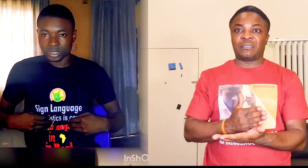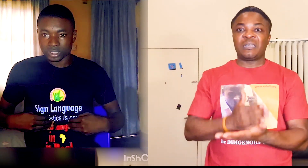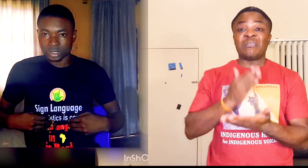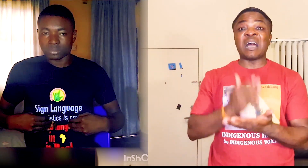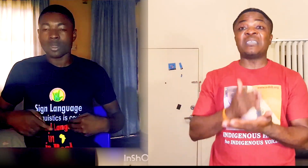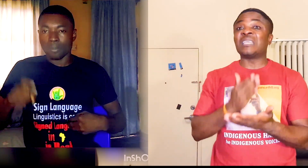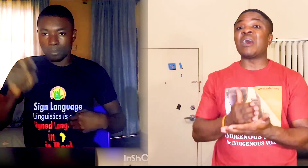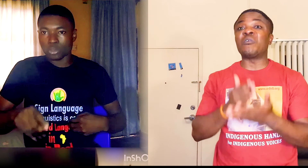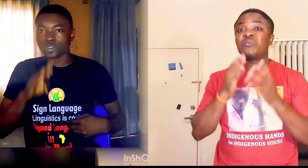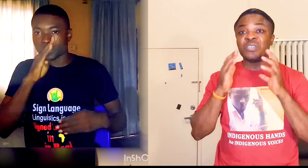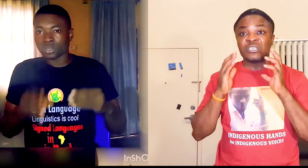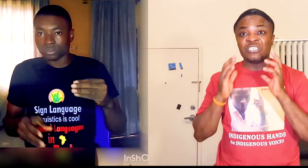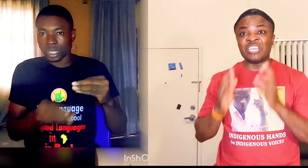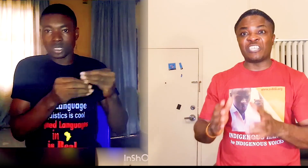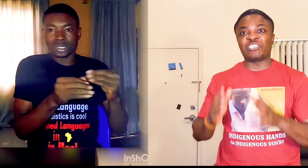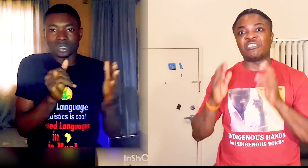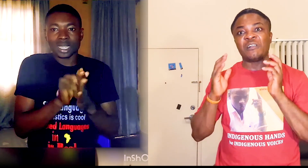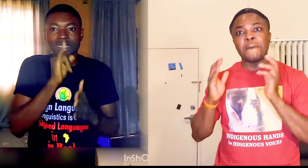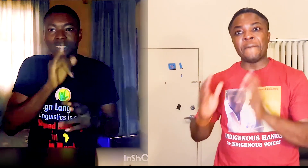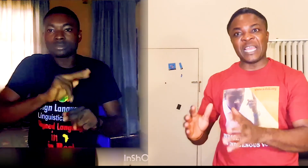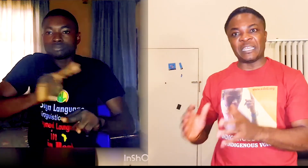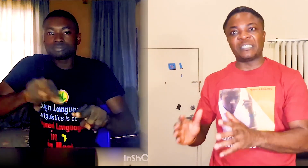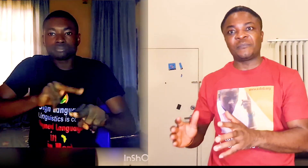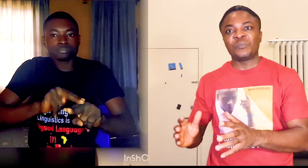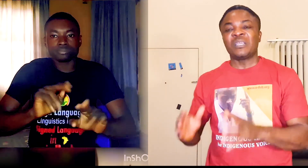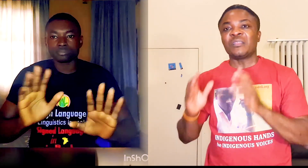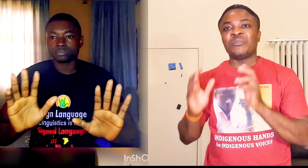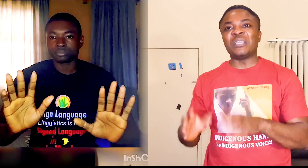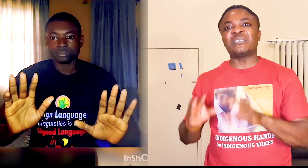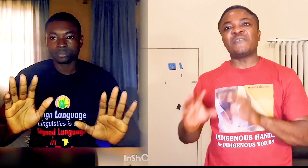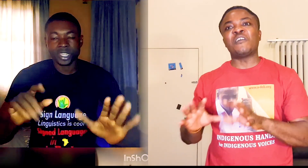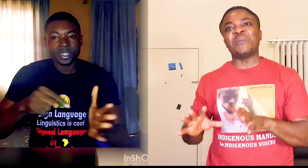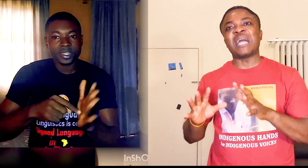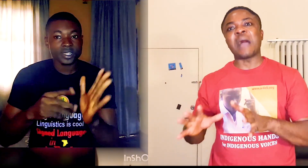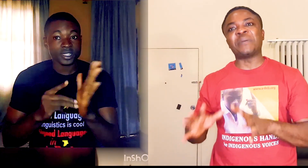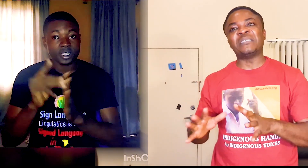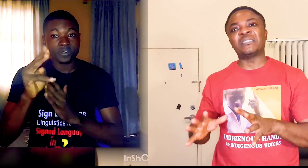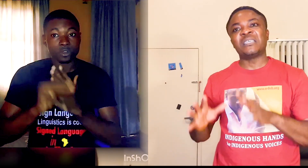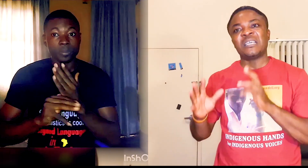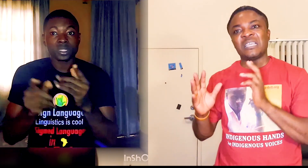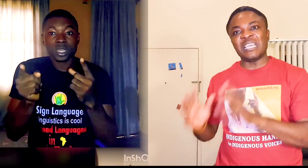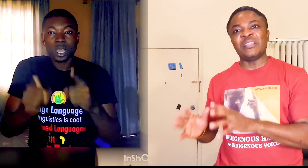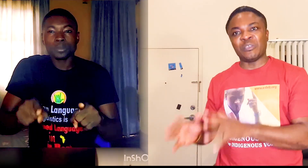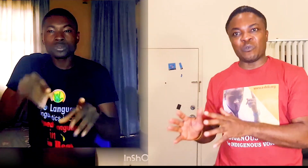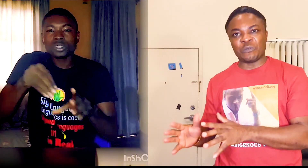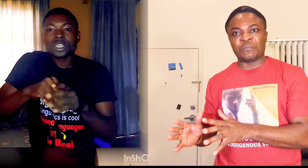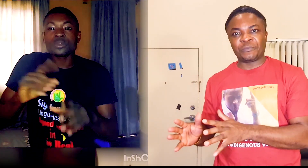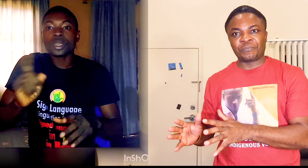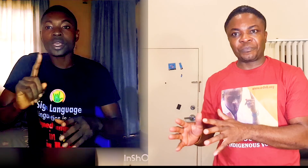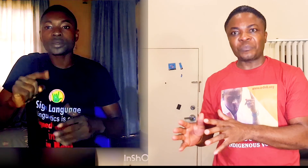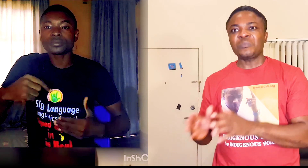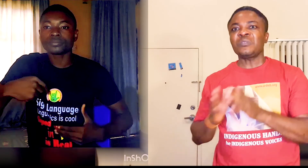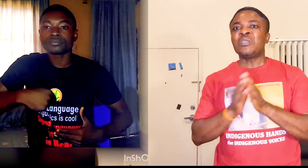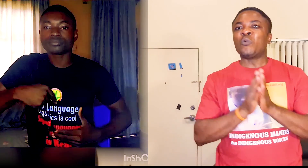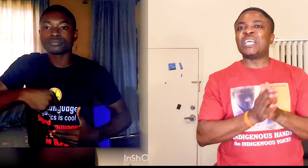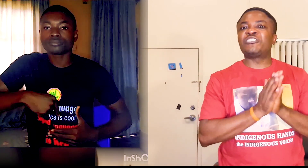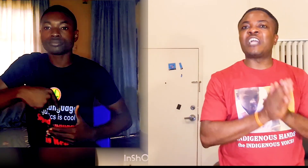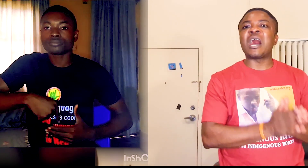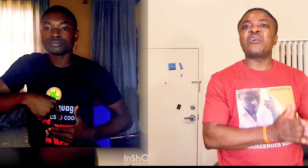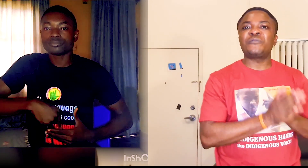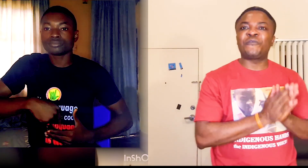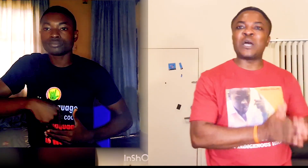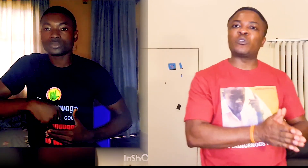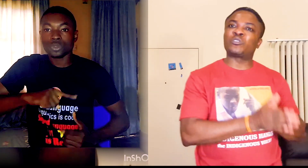added. That is how nature made it. This development happens in the womb. When